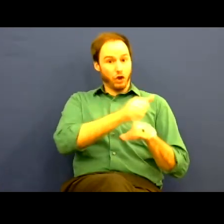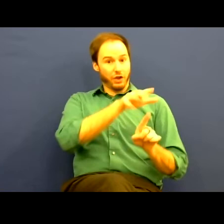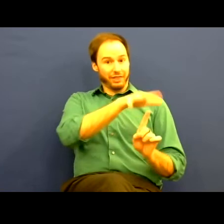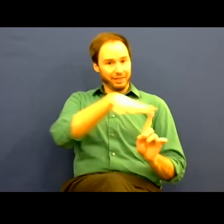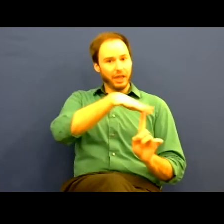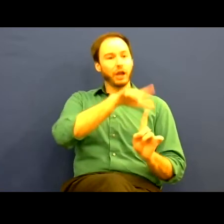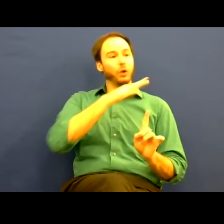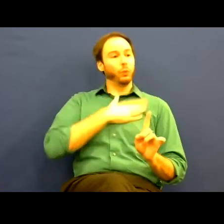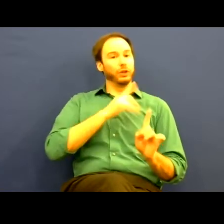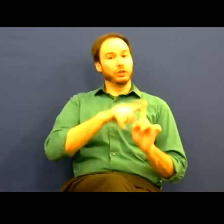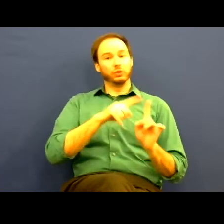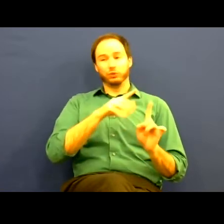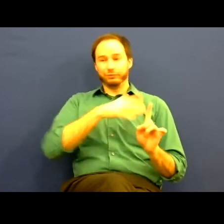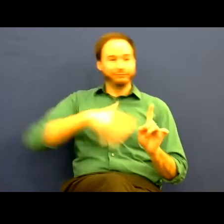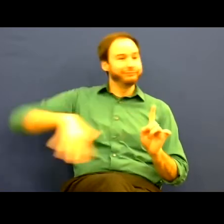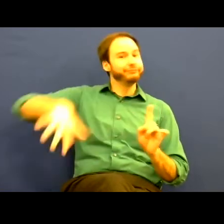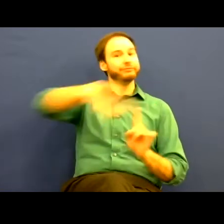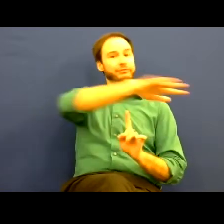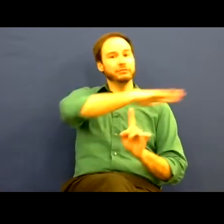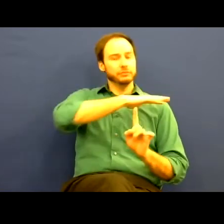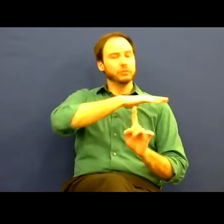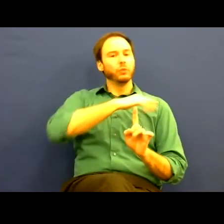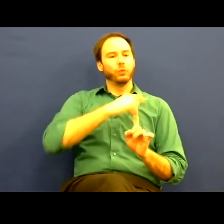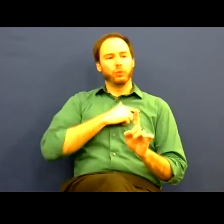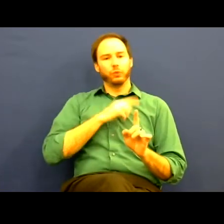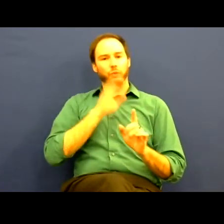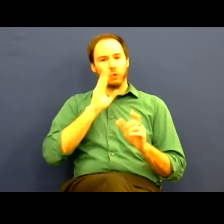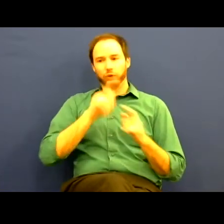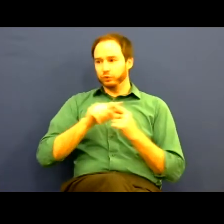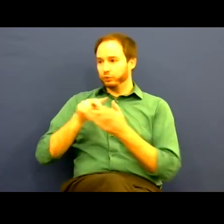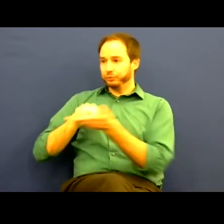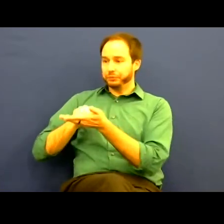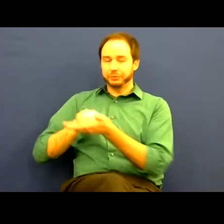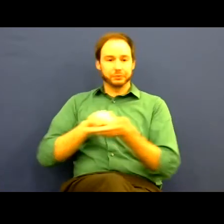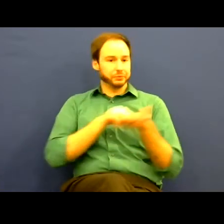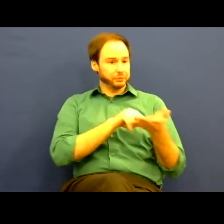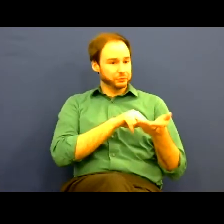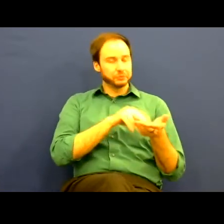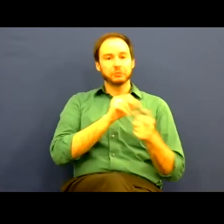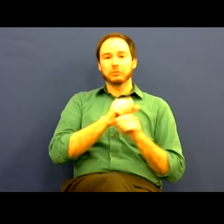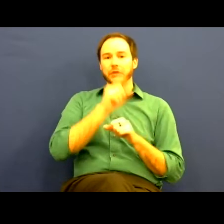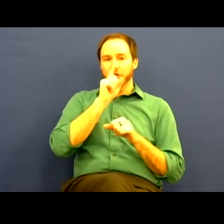located. So we wanted to make sure that our code